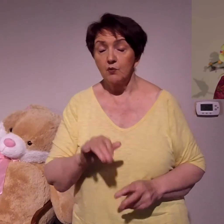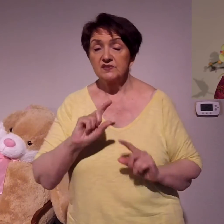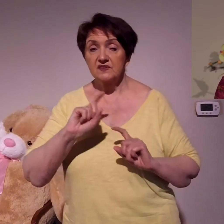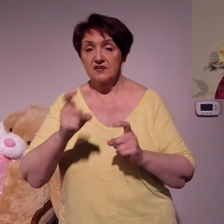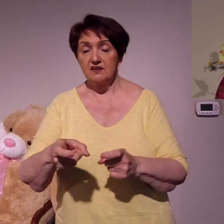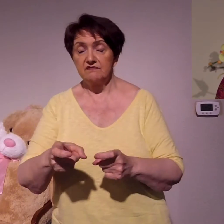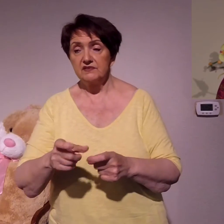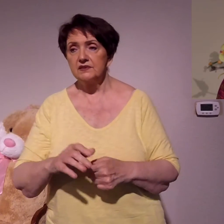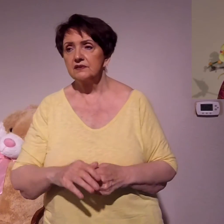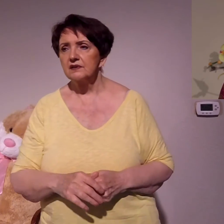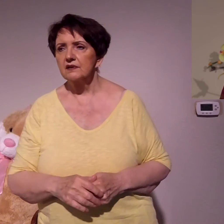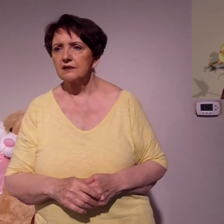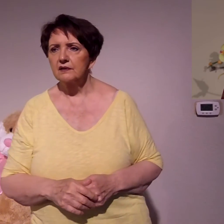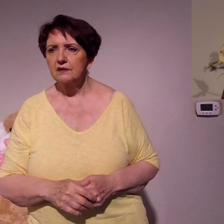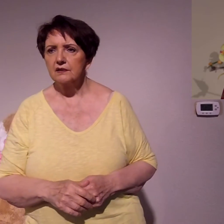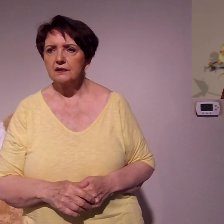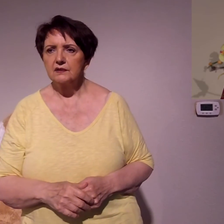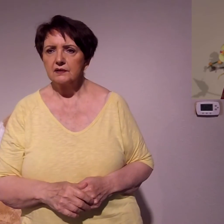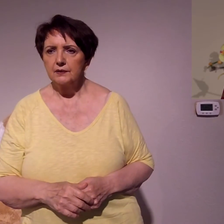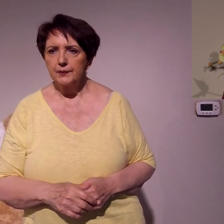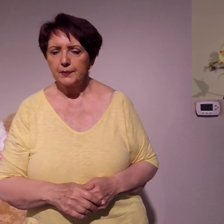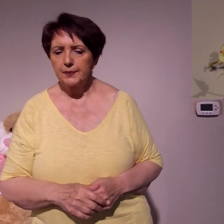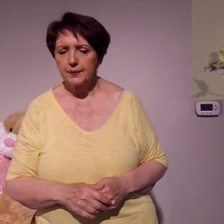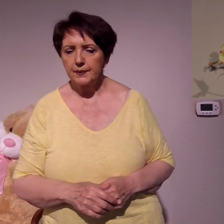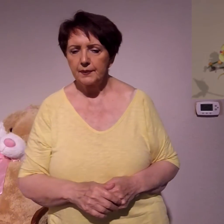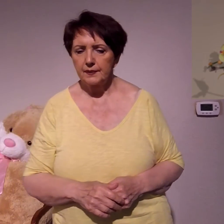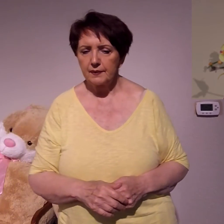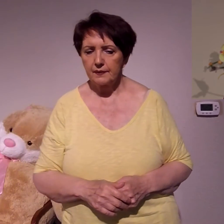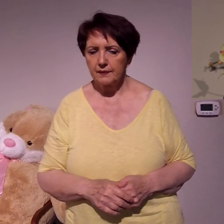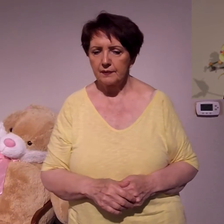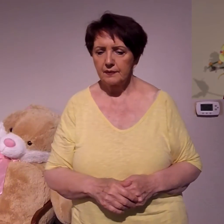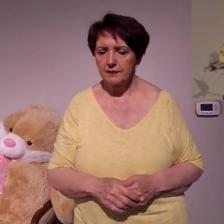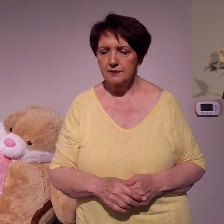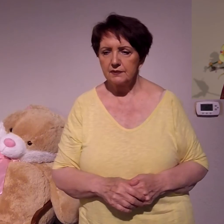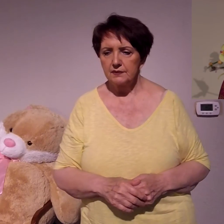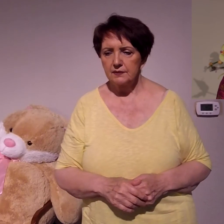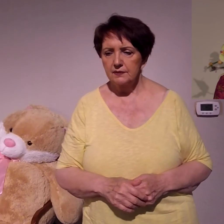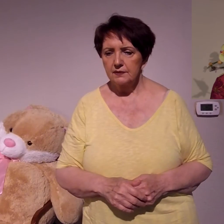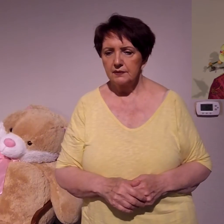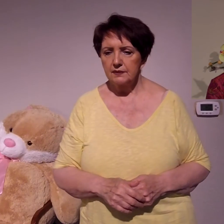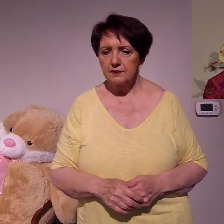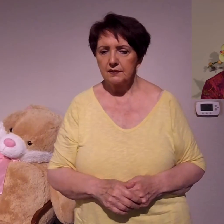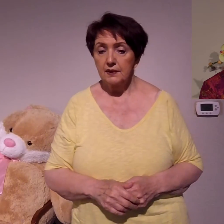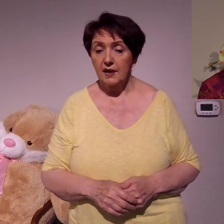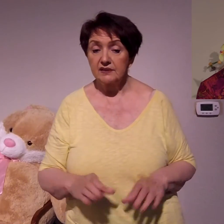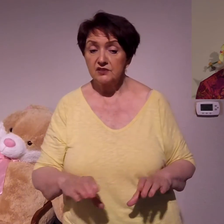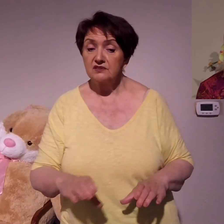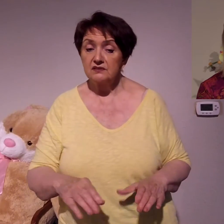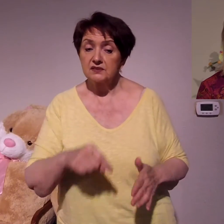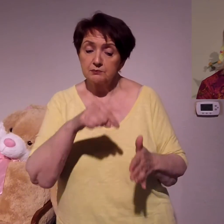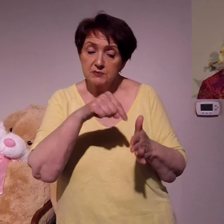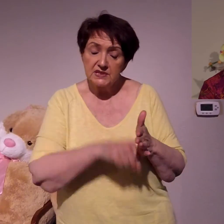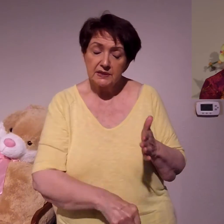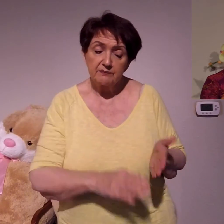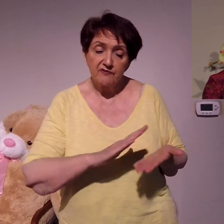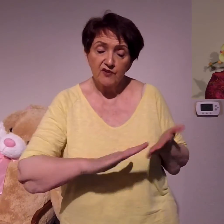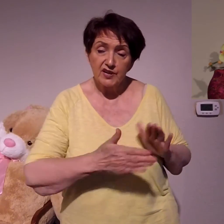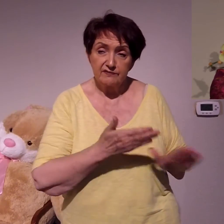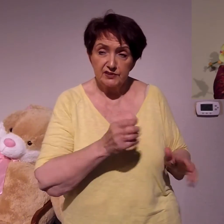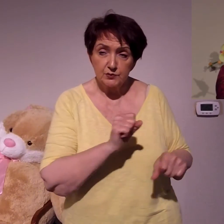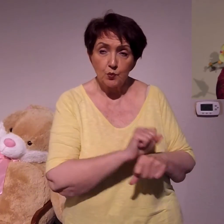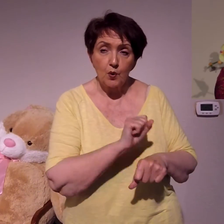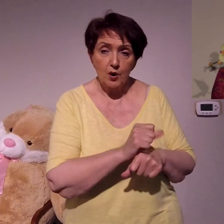Whew. So I will honestly say that is the greatest gift I got from